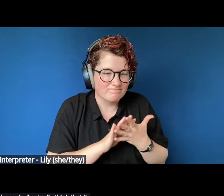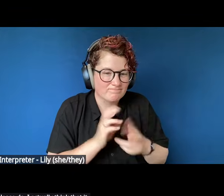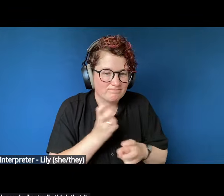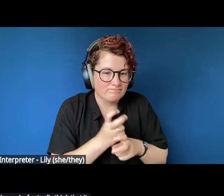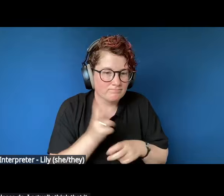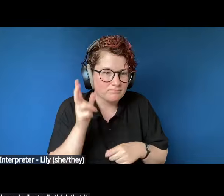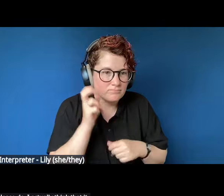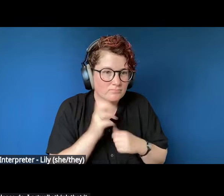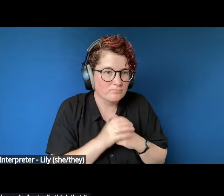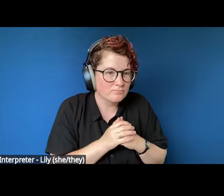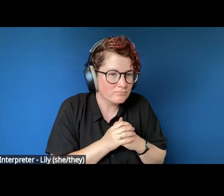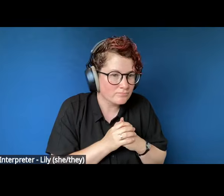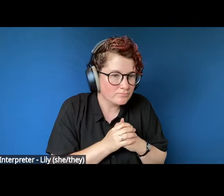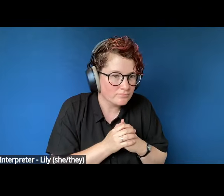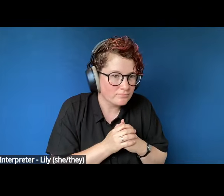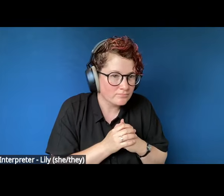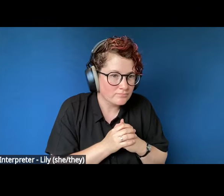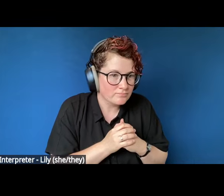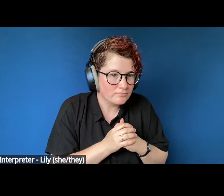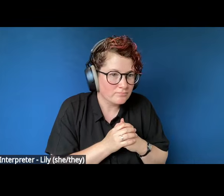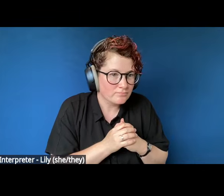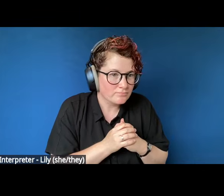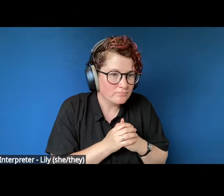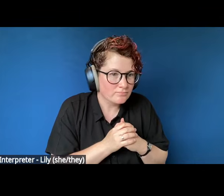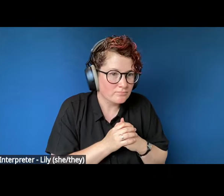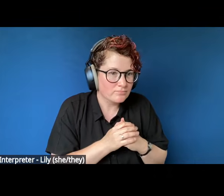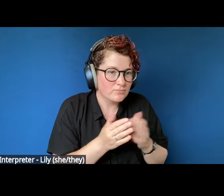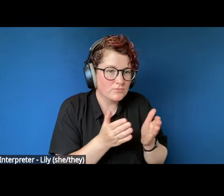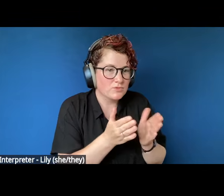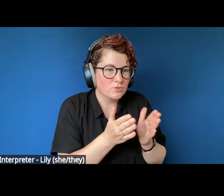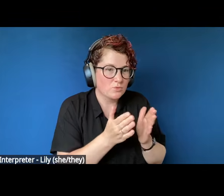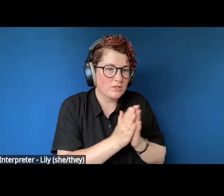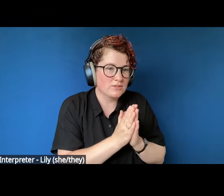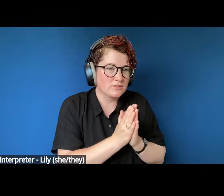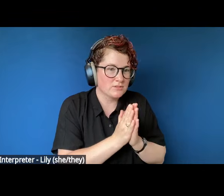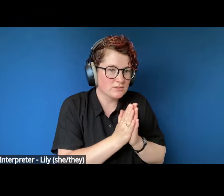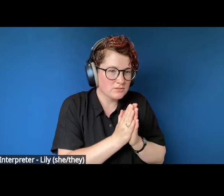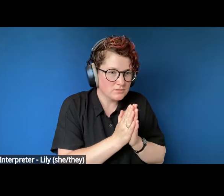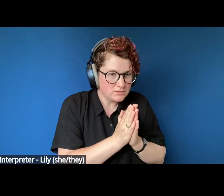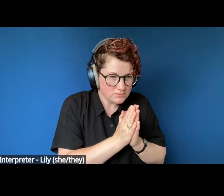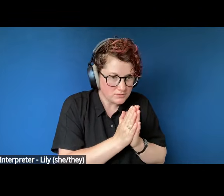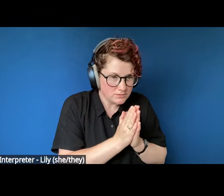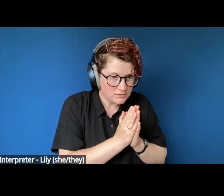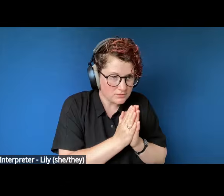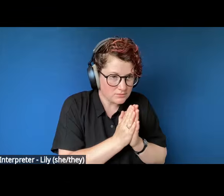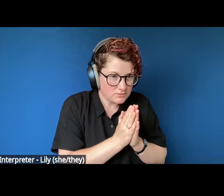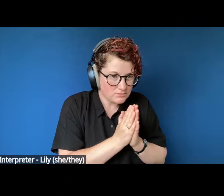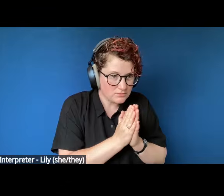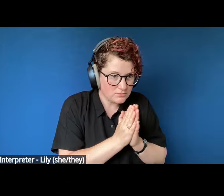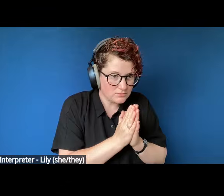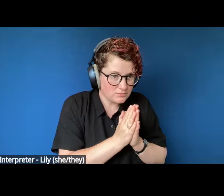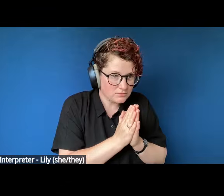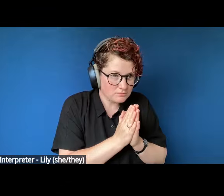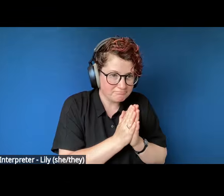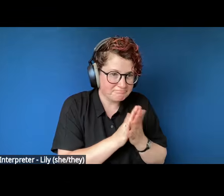The patch error, for us to understand what kind of actions would be put in place, so I'm thankful for the work that.